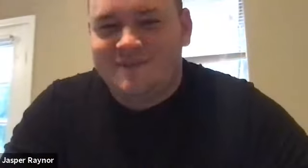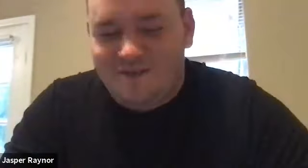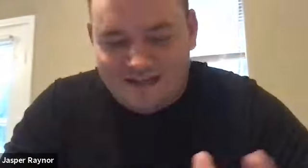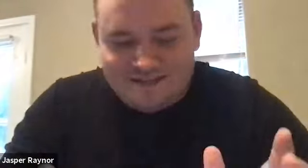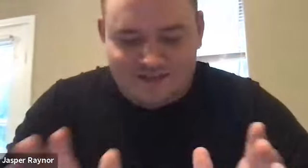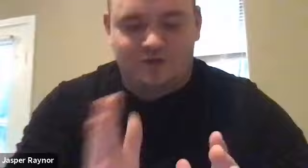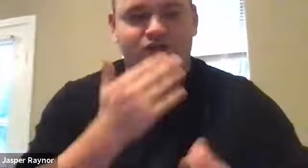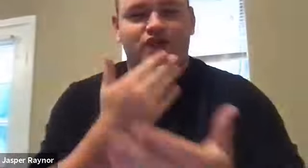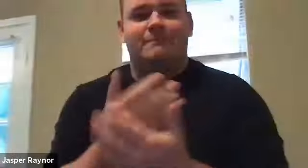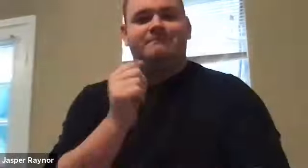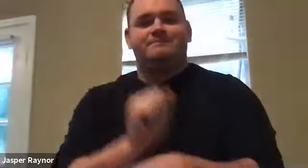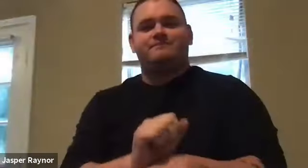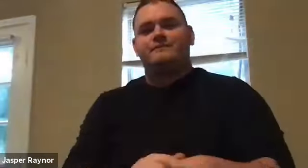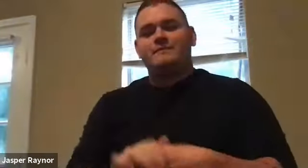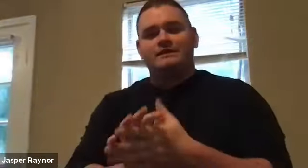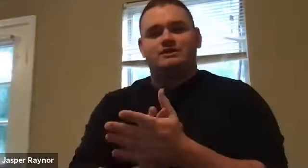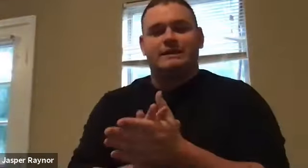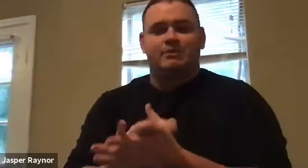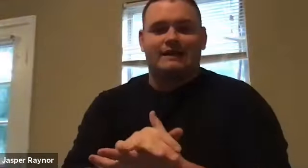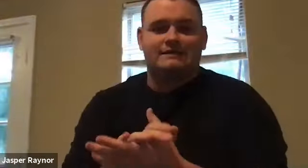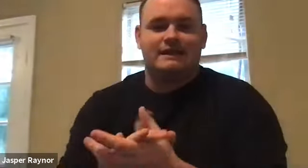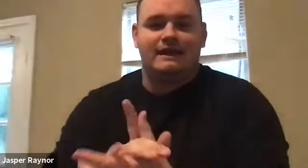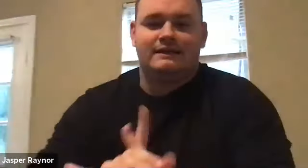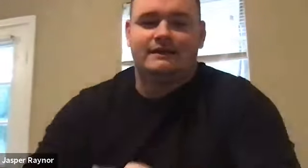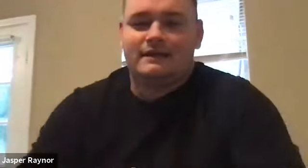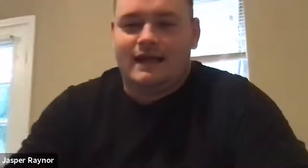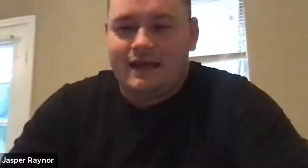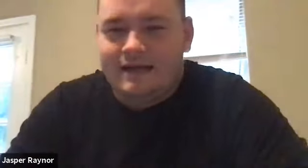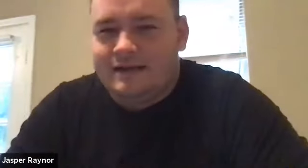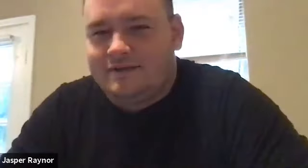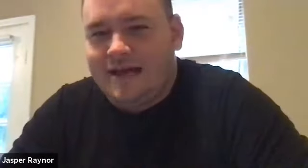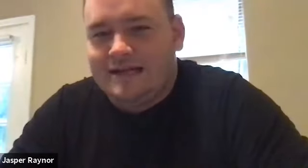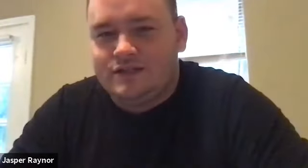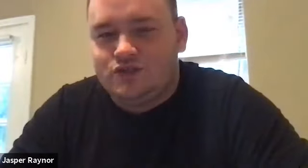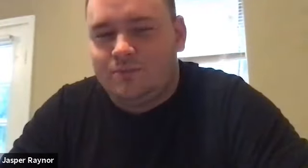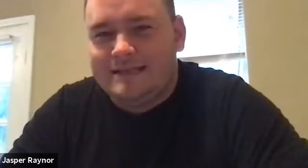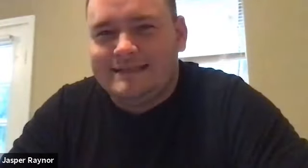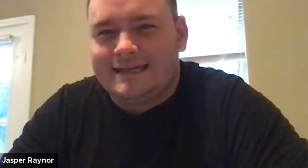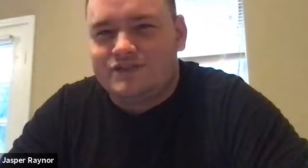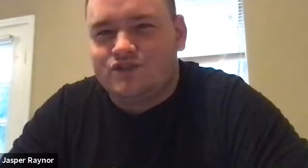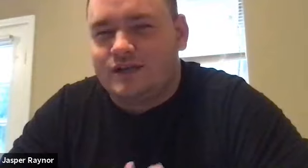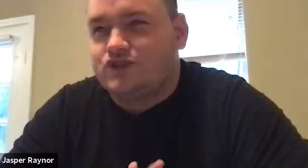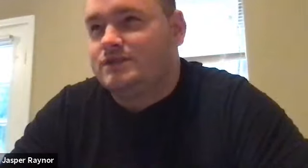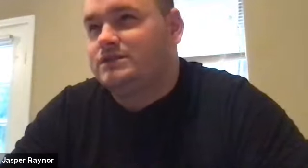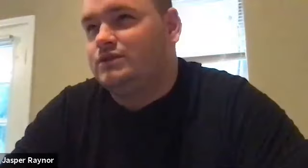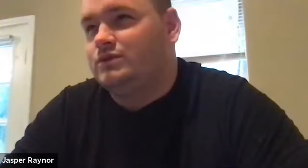All right, so good job. Just keep practicing that. And that is your basic introduction